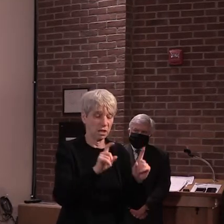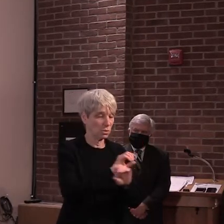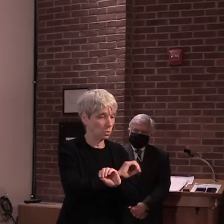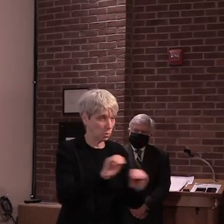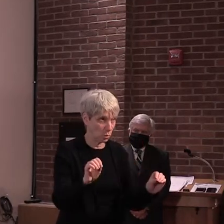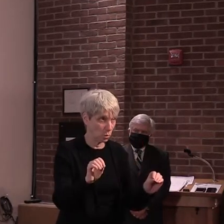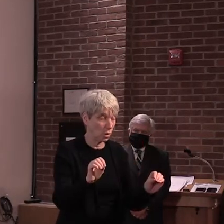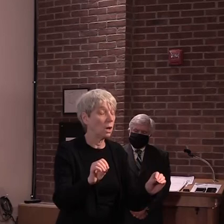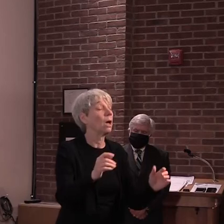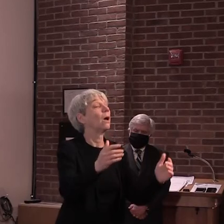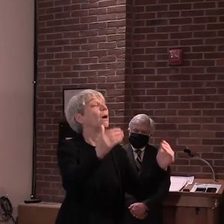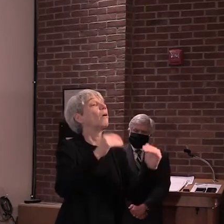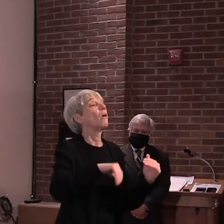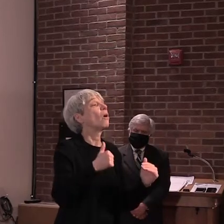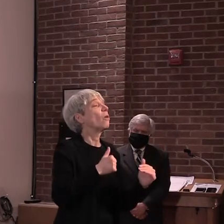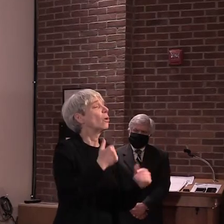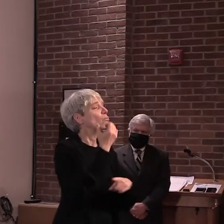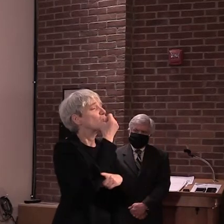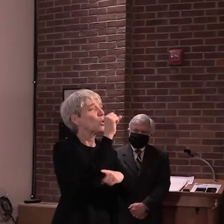protest anywhere in the state.